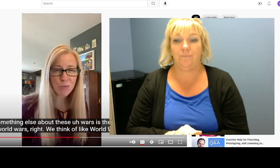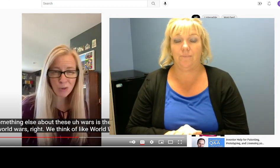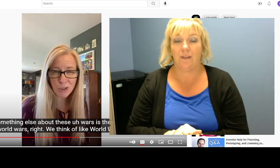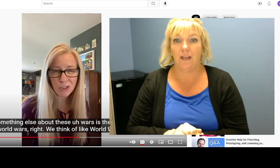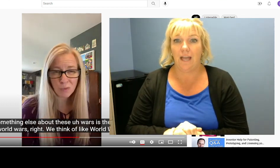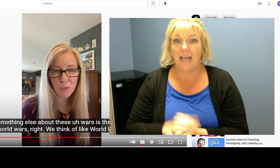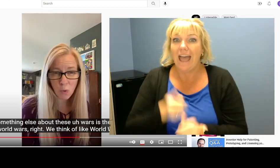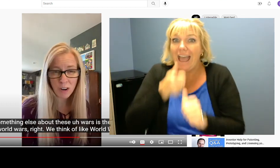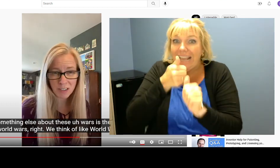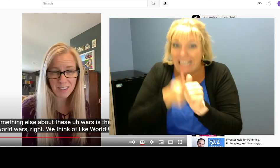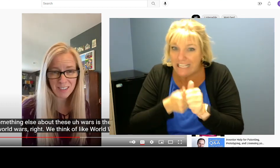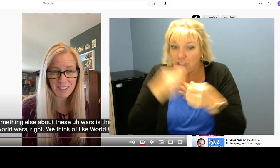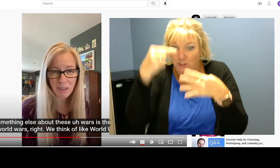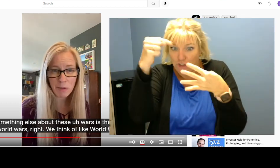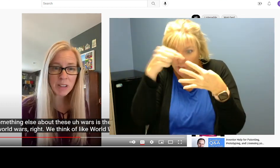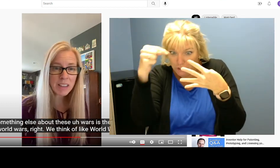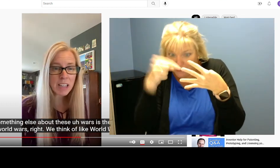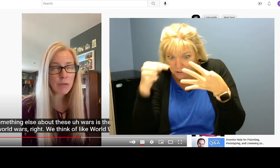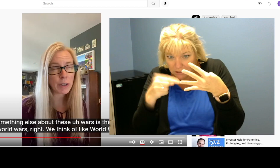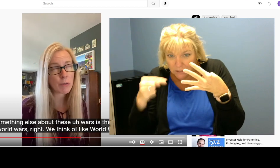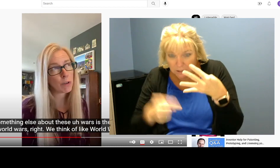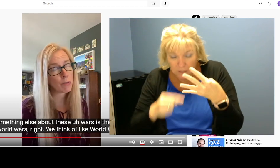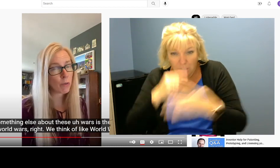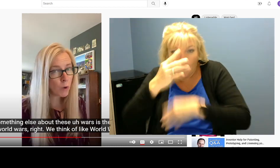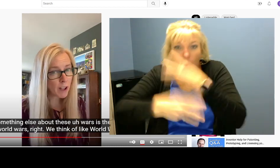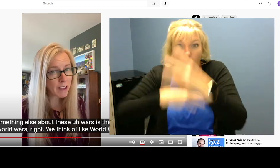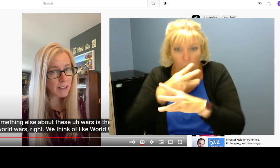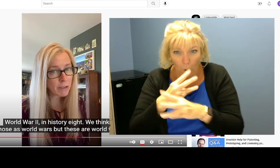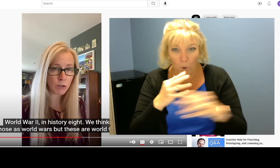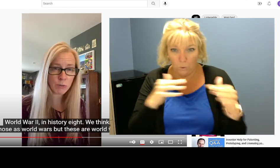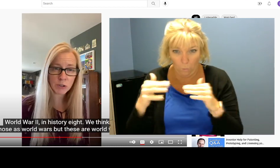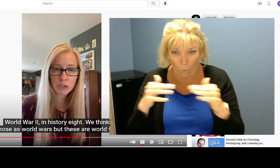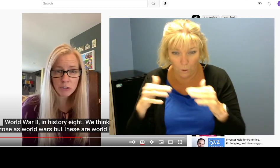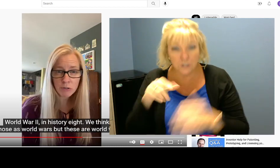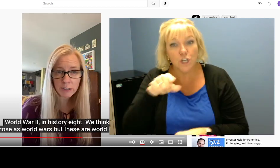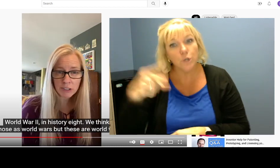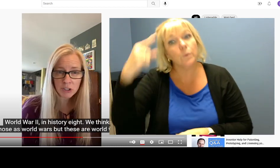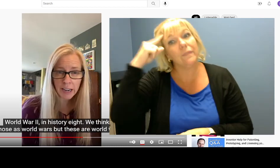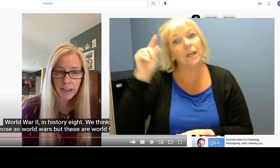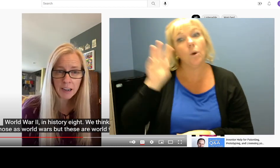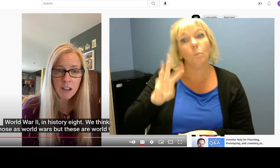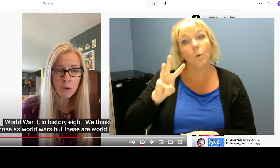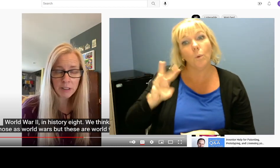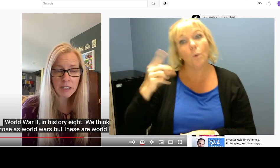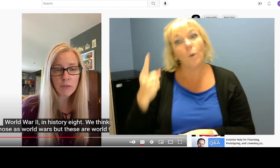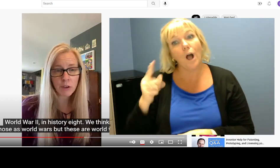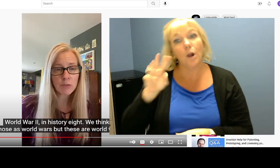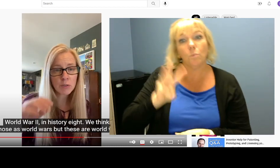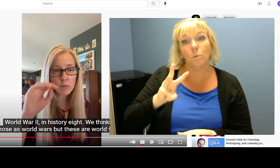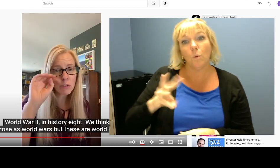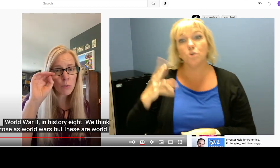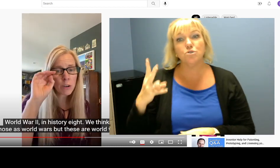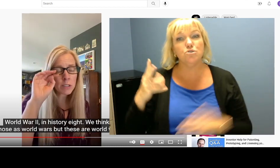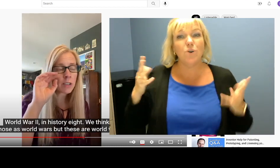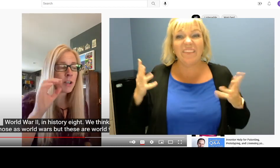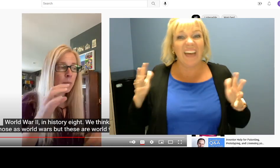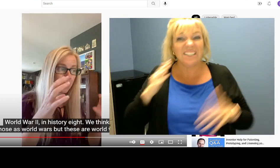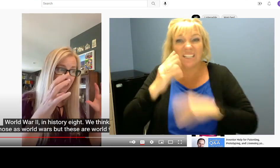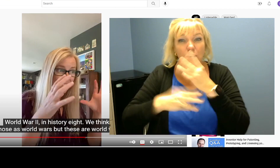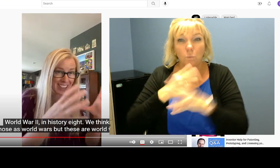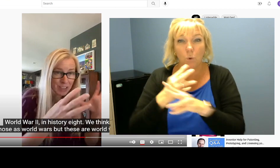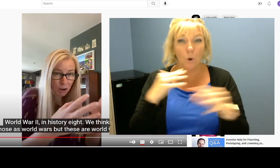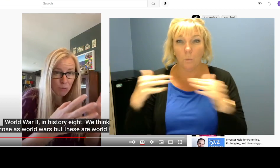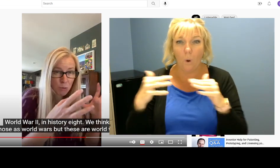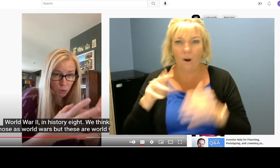are world wars, right? We think of like World War I, World War II, and History 8. We think of those as world wars,